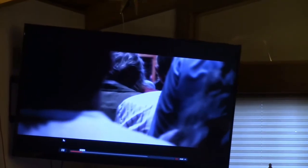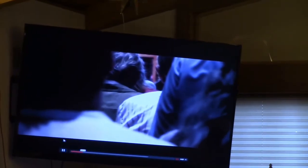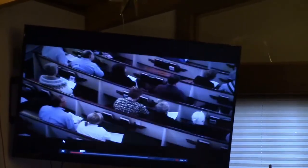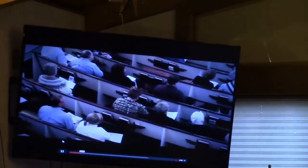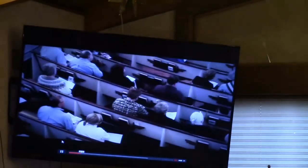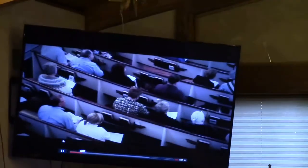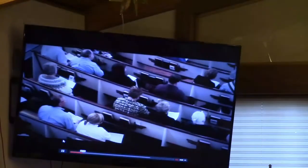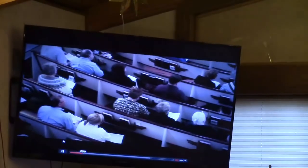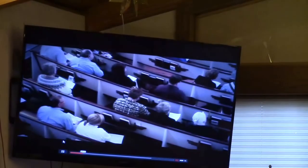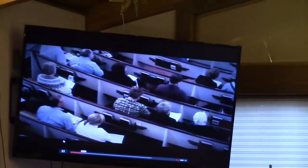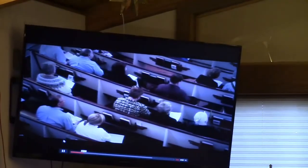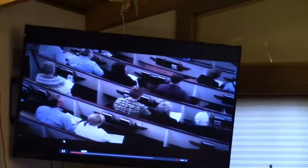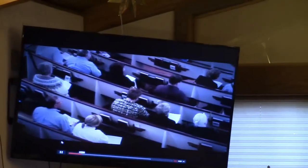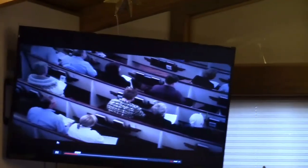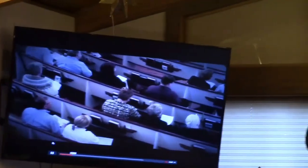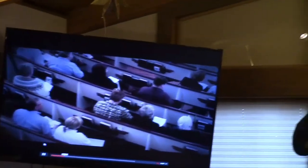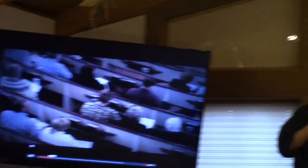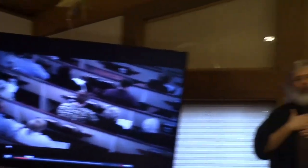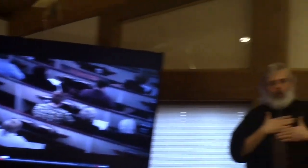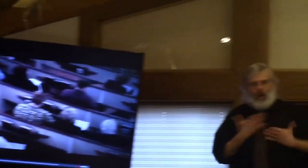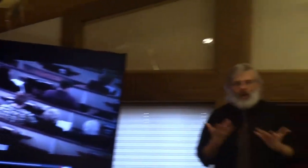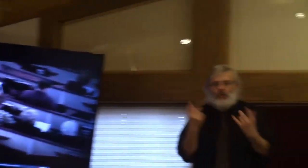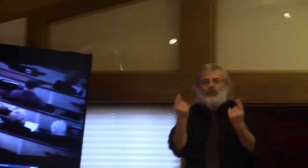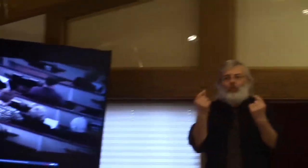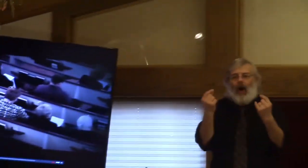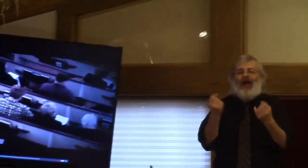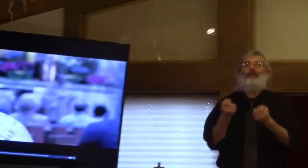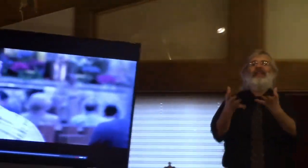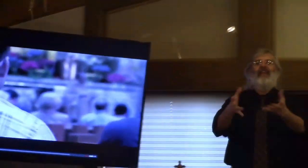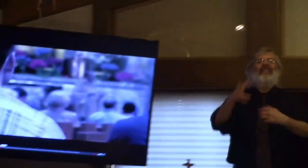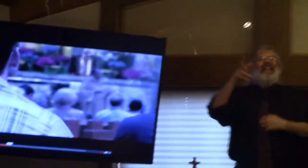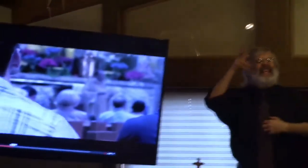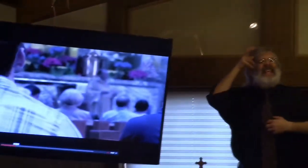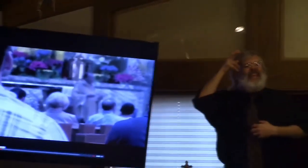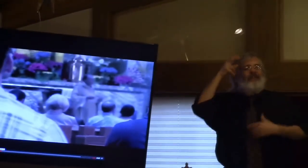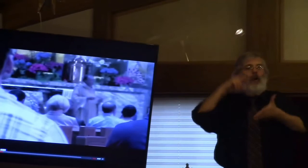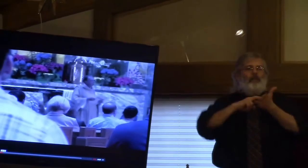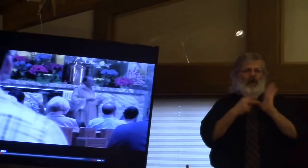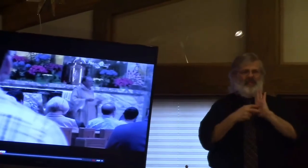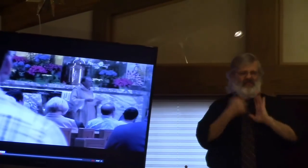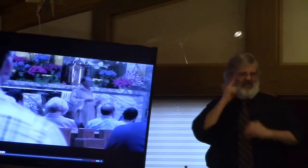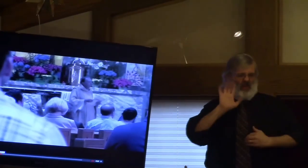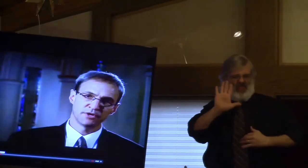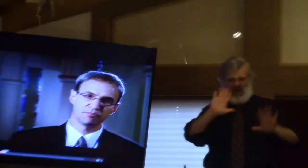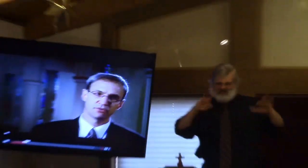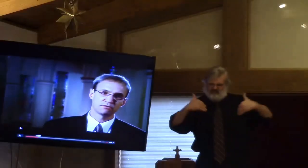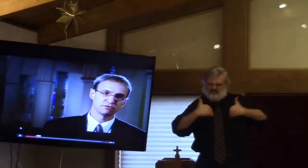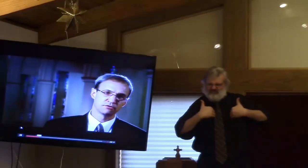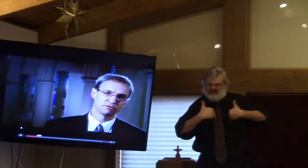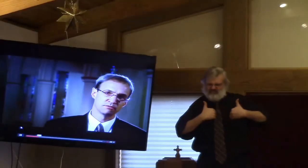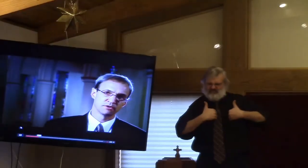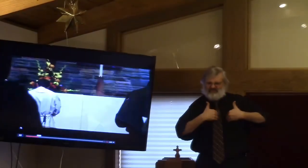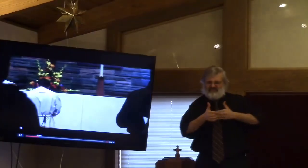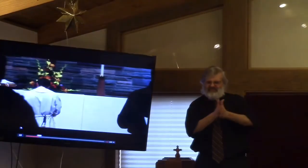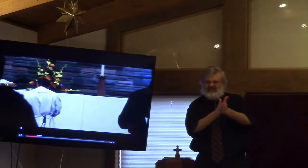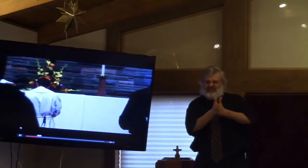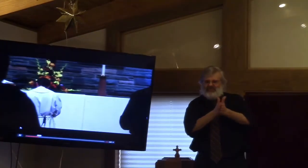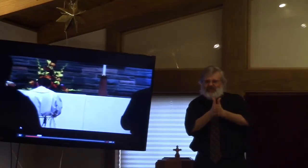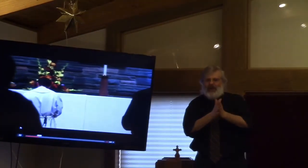give themselves to evil purposes for their own narcissistic benefits. People who act with that sort